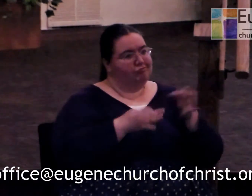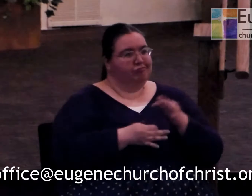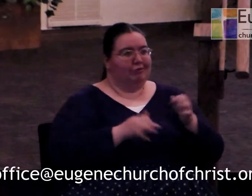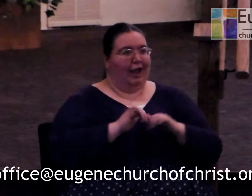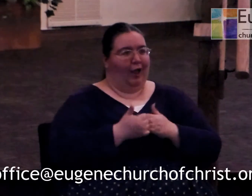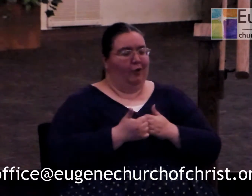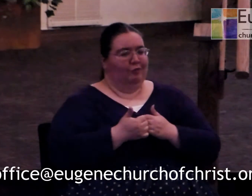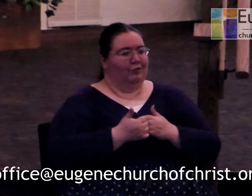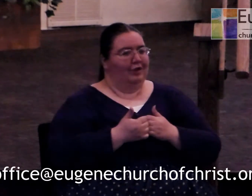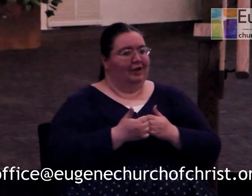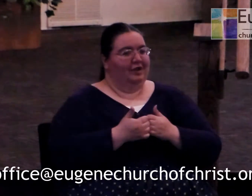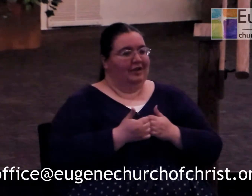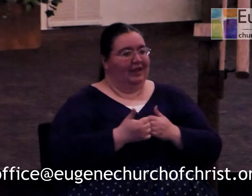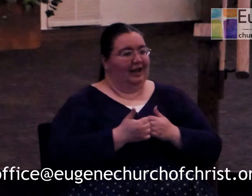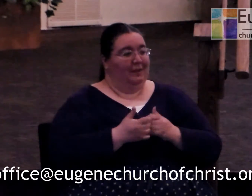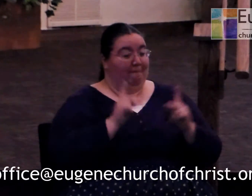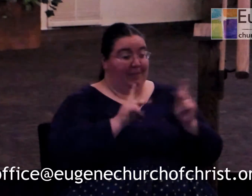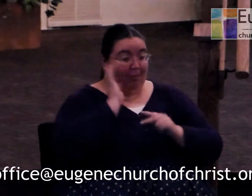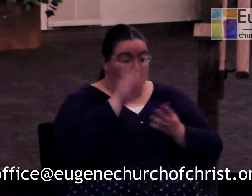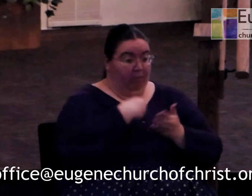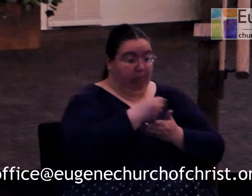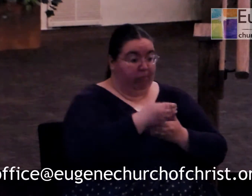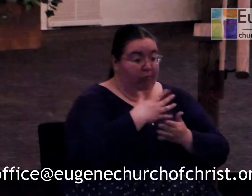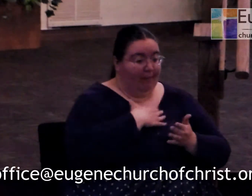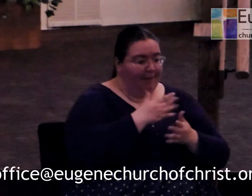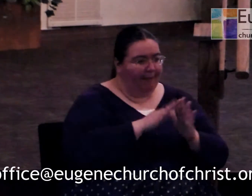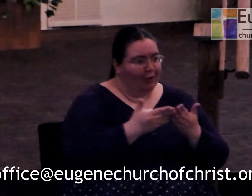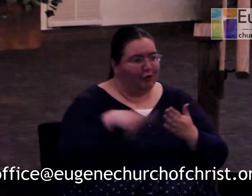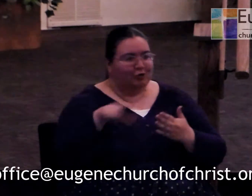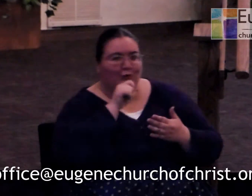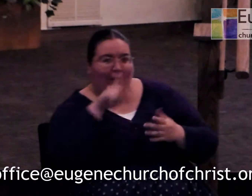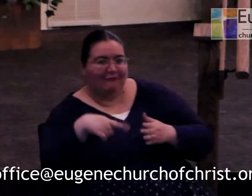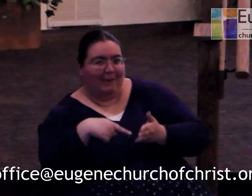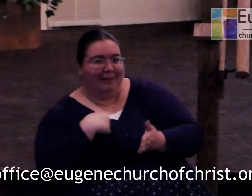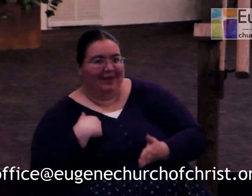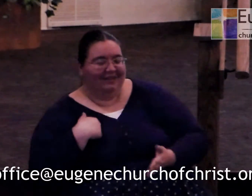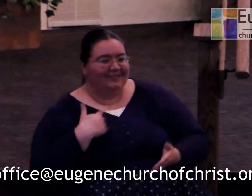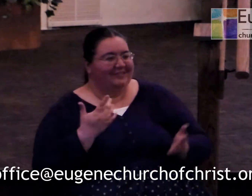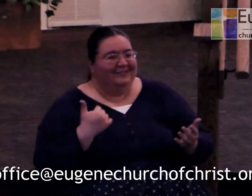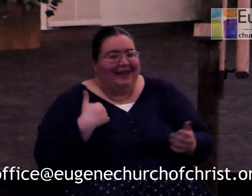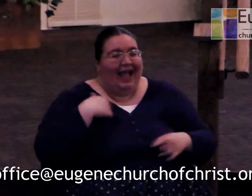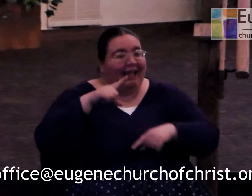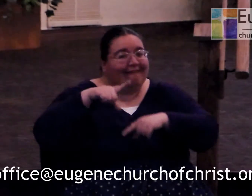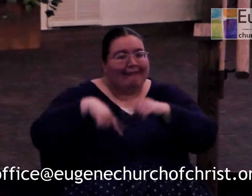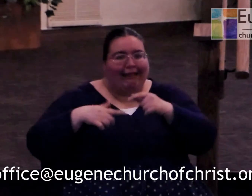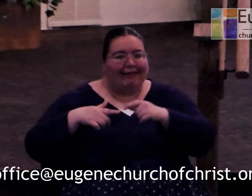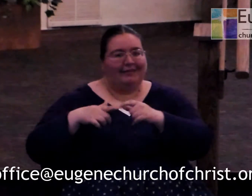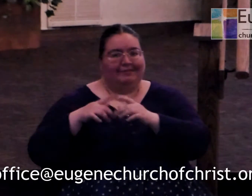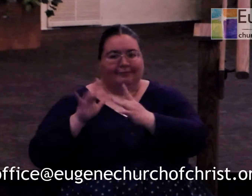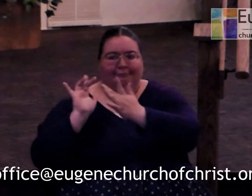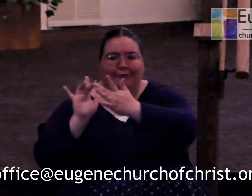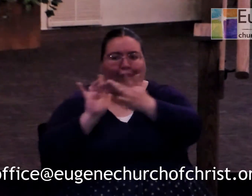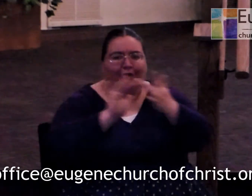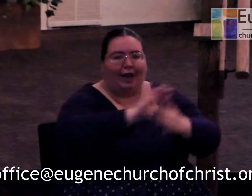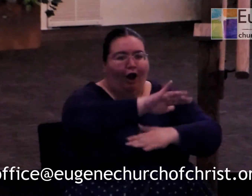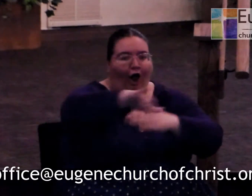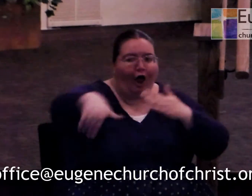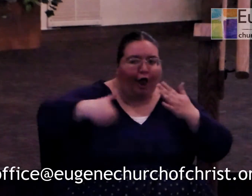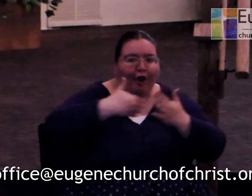everybody would be buying it. I can't cover that, number one. Number two, there are people that you know